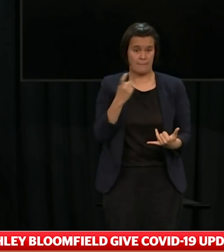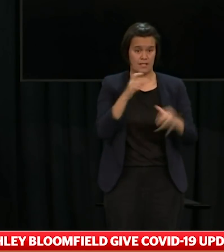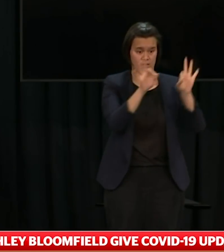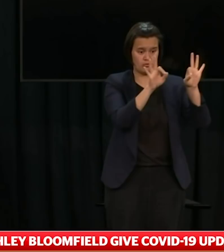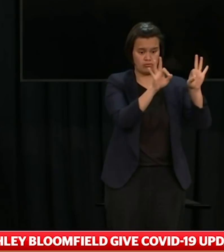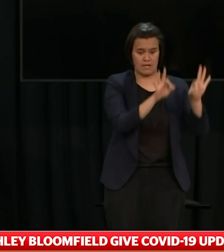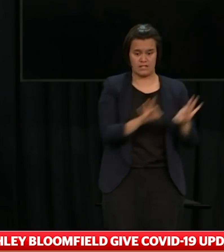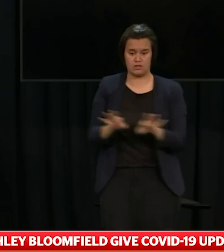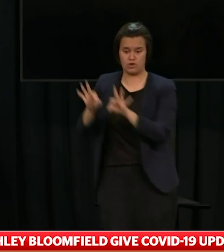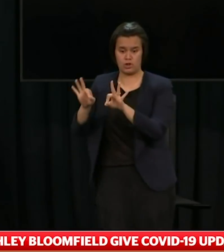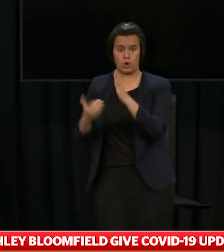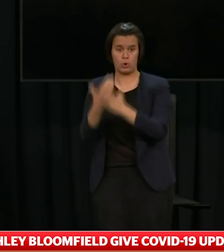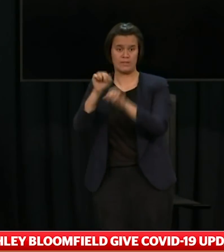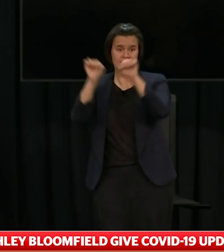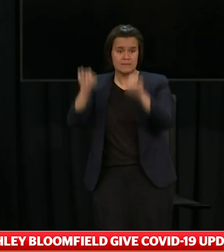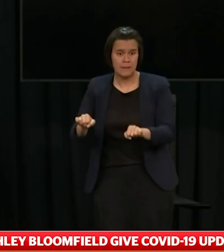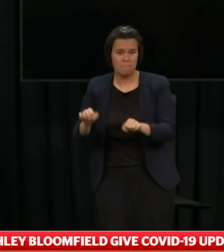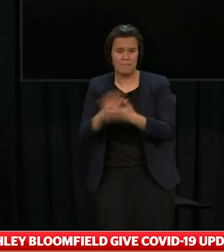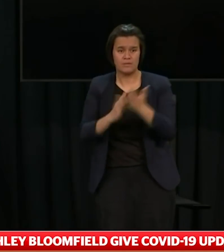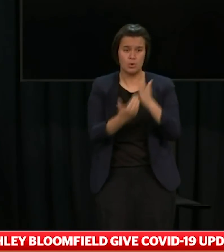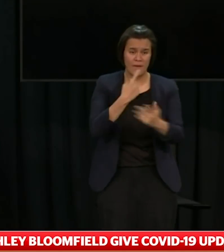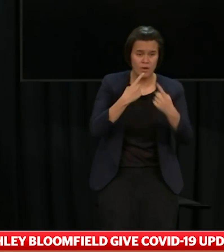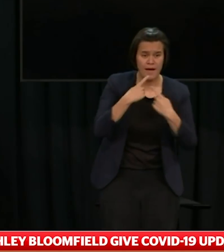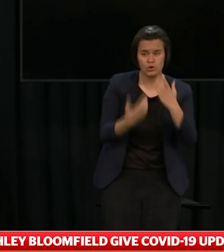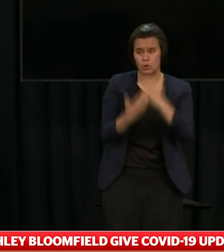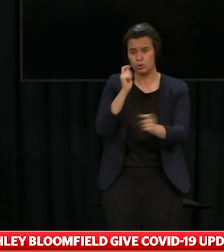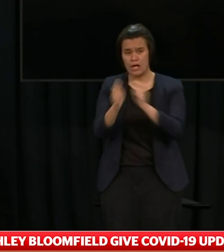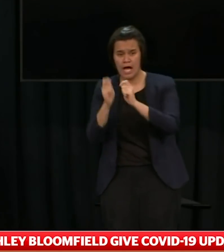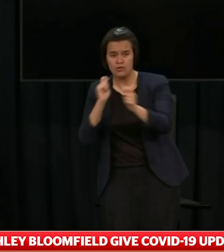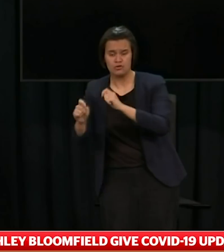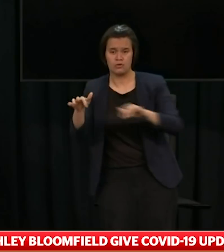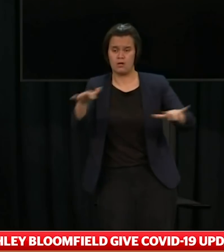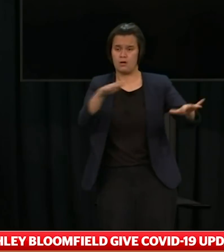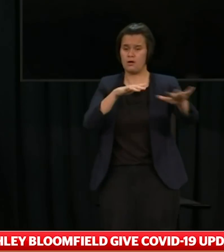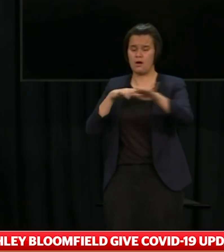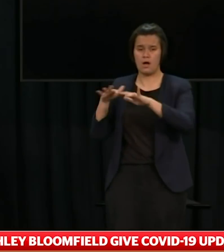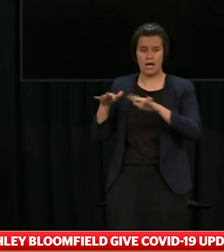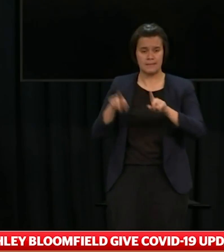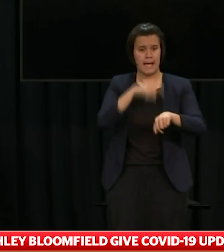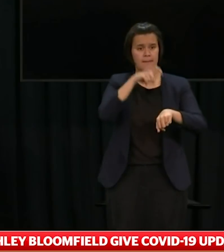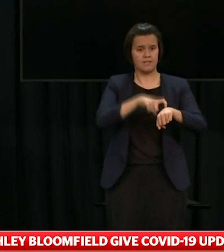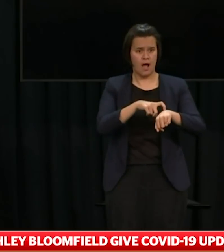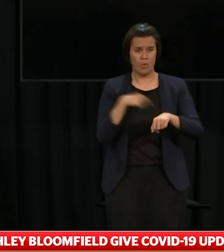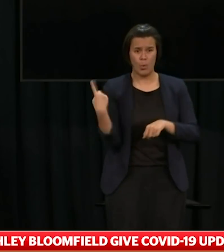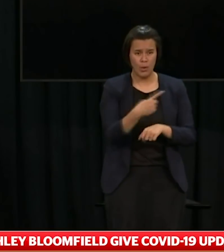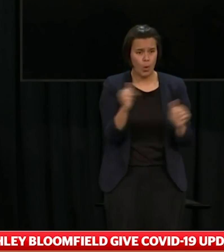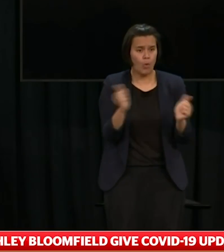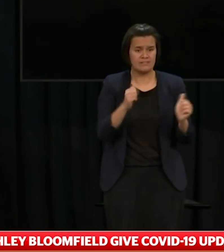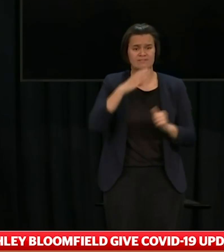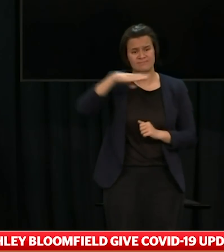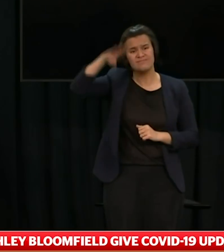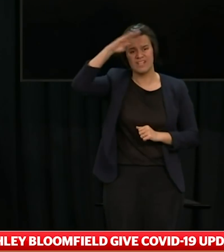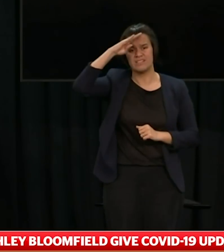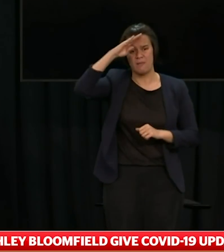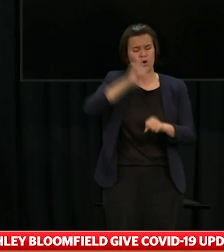tough. There is a huge amount of new information and a lot of change, and all of that is happening while everyone is quite frankly tired of